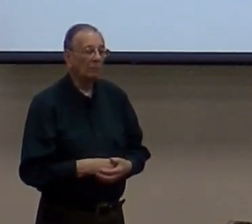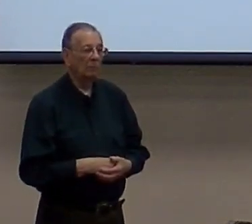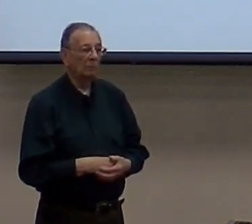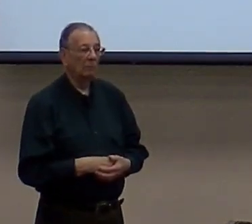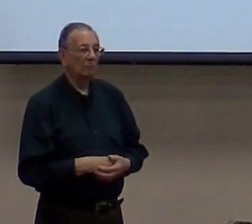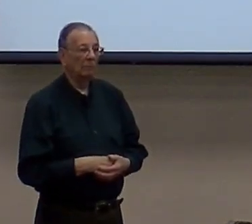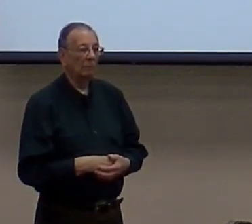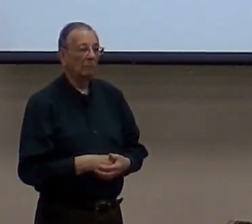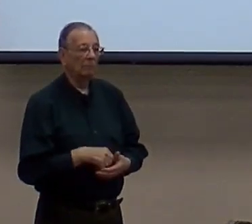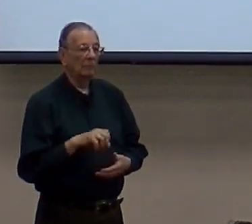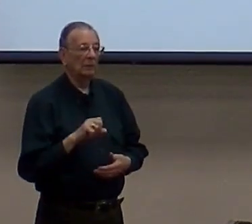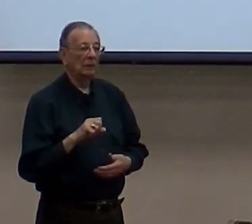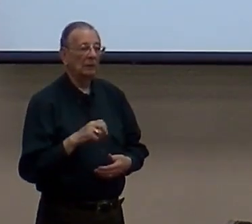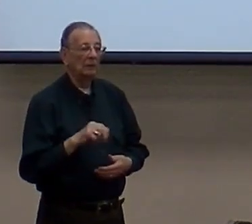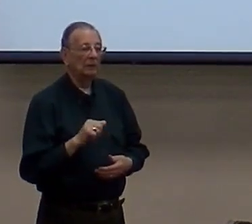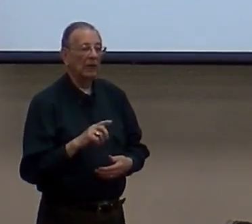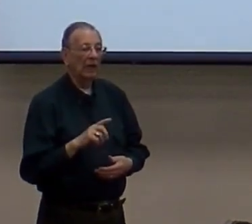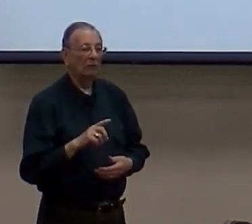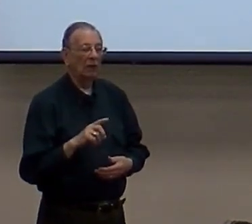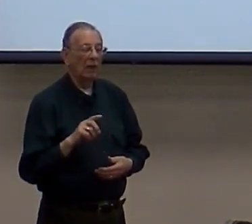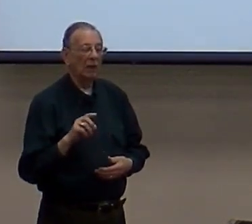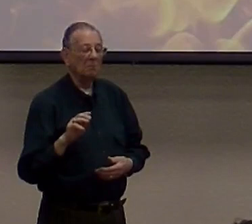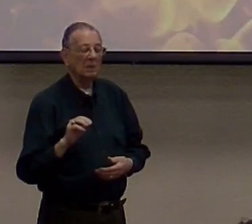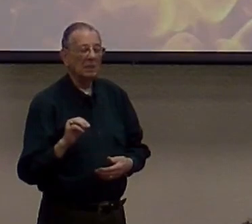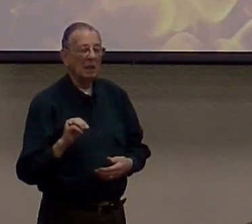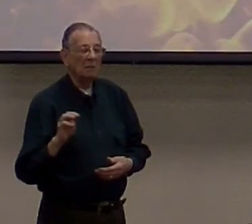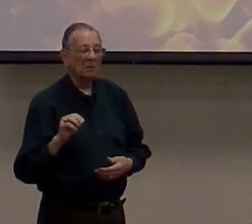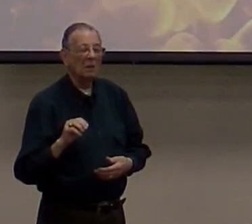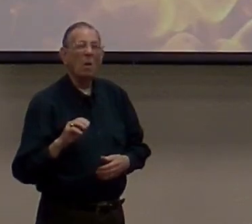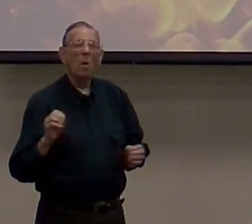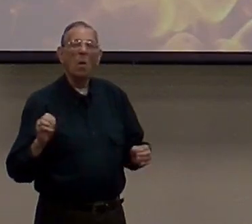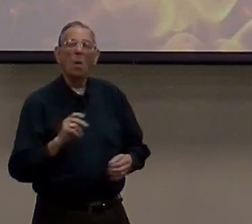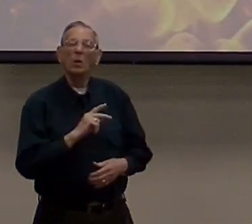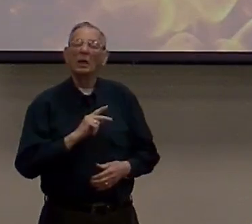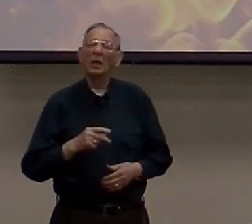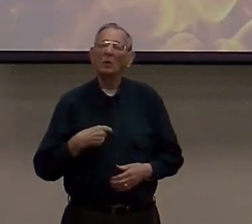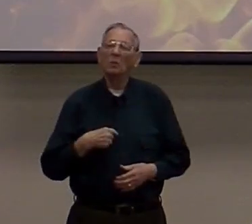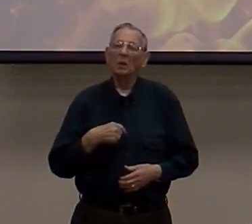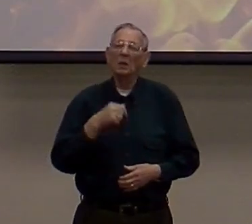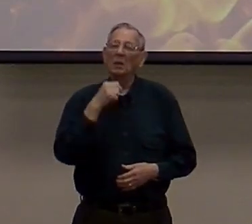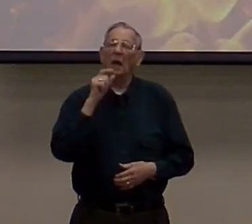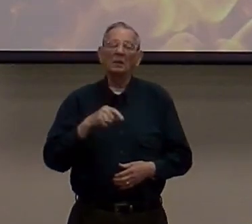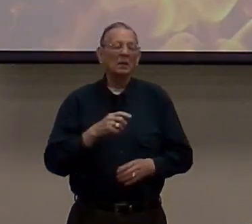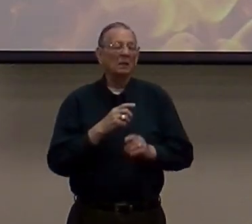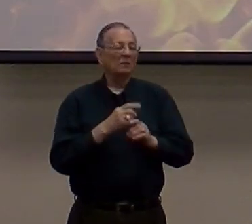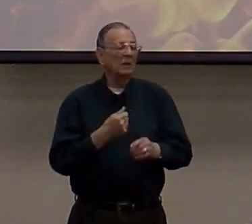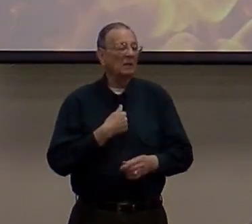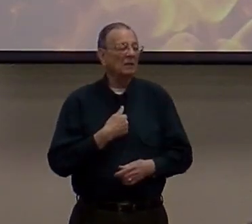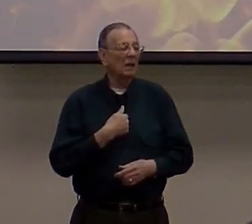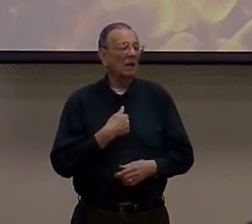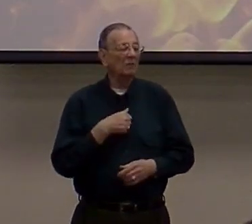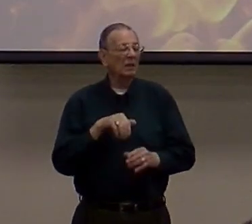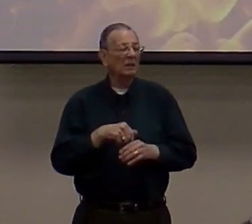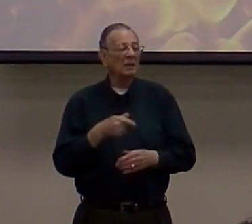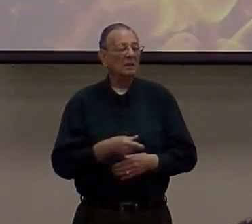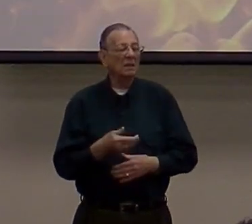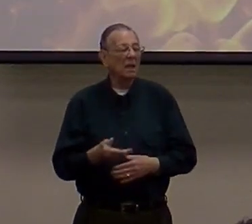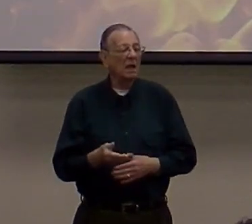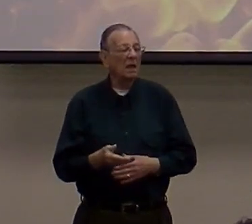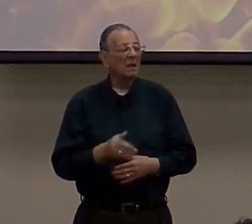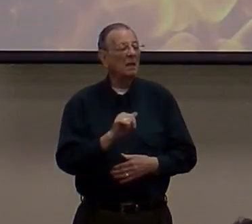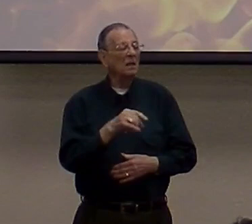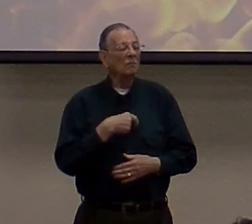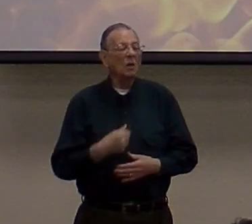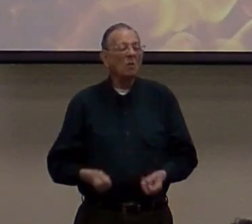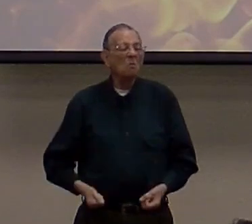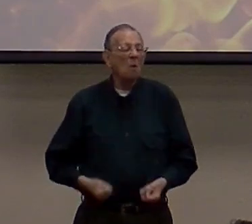Shadrach, Meshach, and Abednego replied to the king, O Nebuchadnezzar, we do not need to defend ourselves before you in this matter. If we're